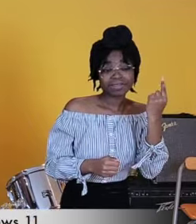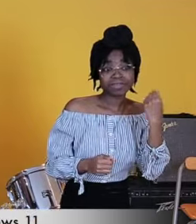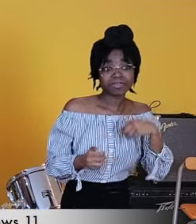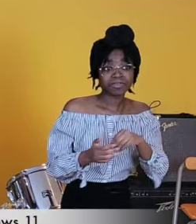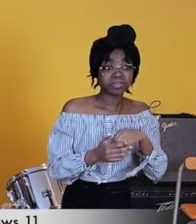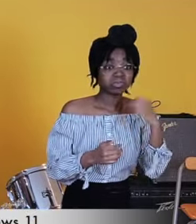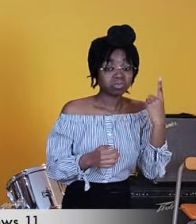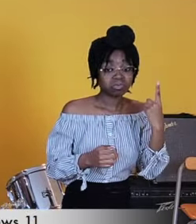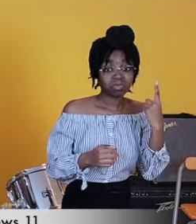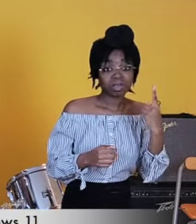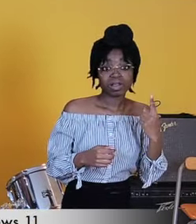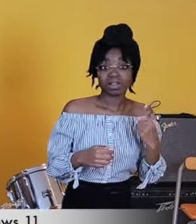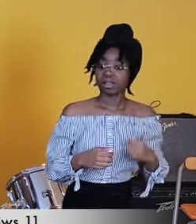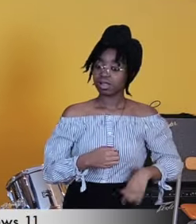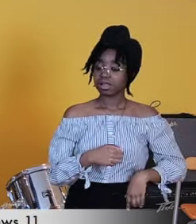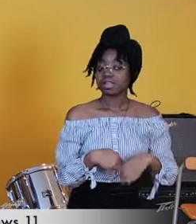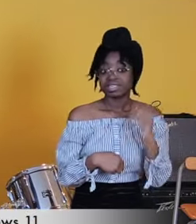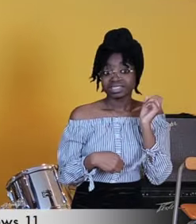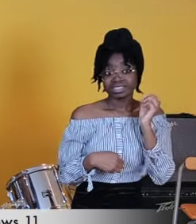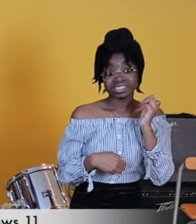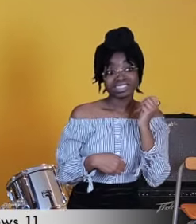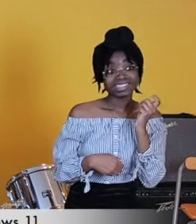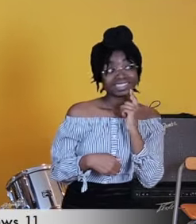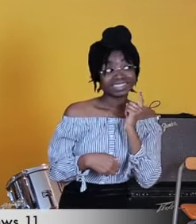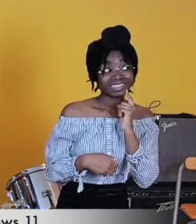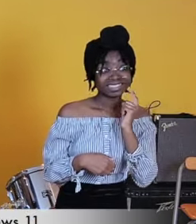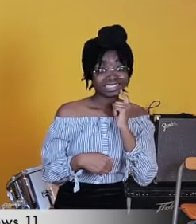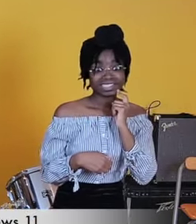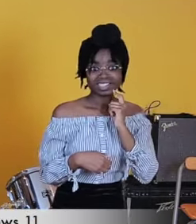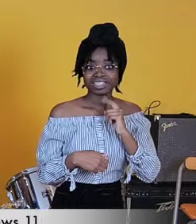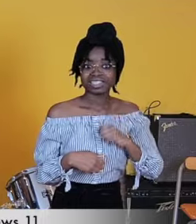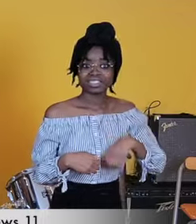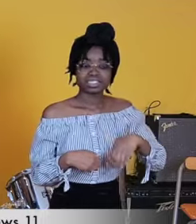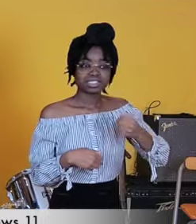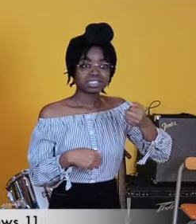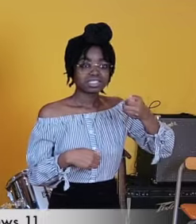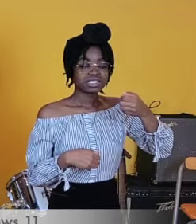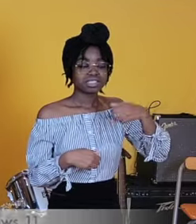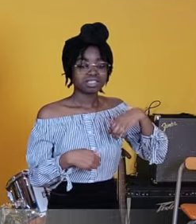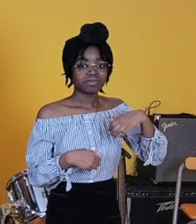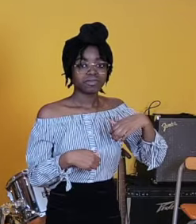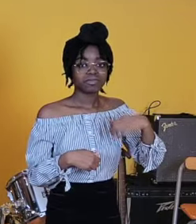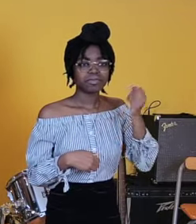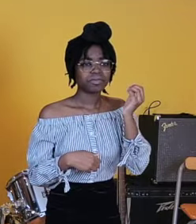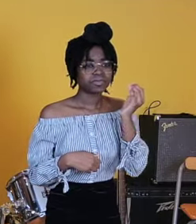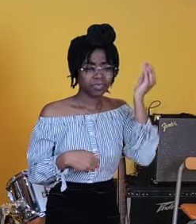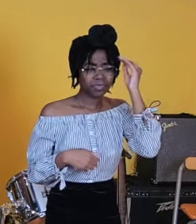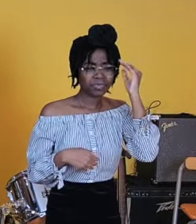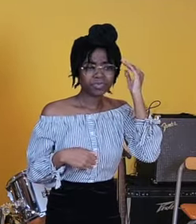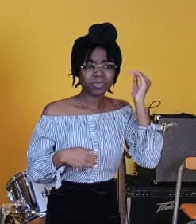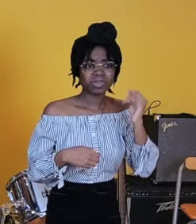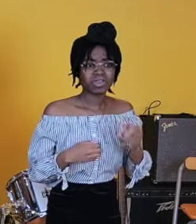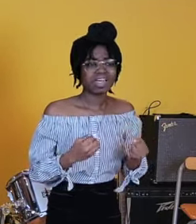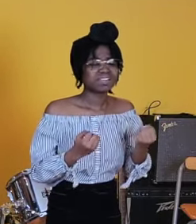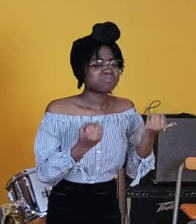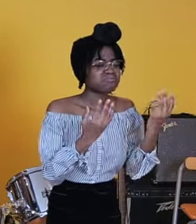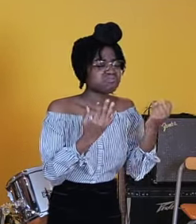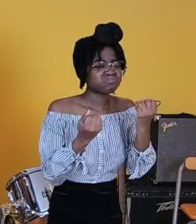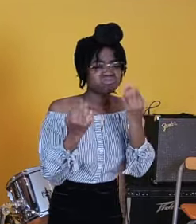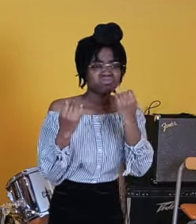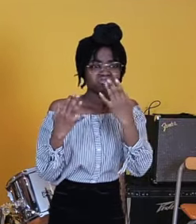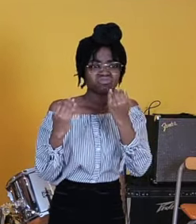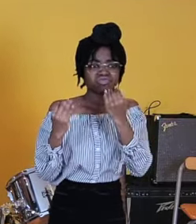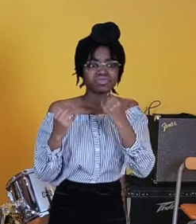on, Hebrews 11, as you know, like I said, it is a gallery of portraits which is paraded before us. And